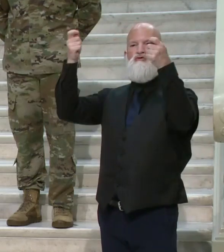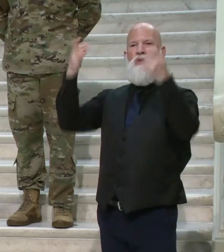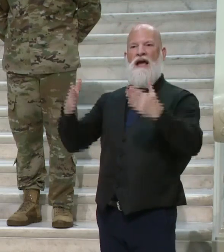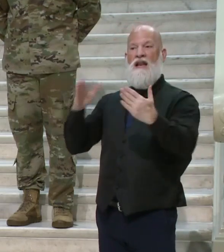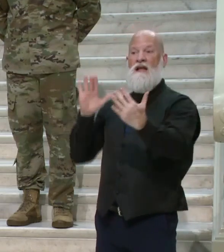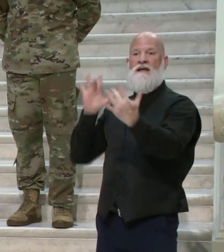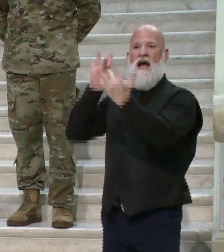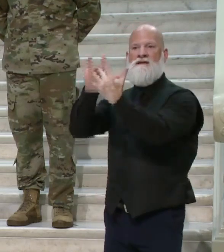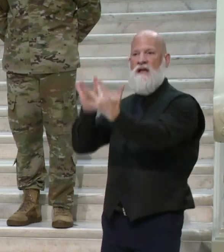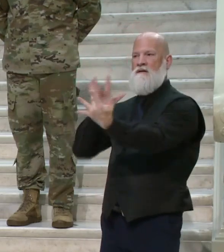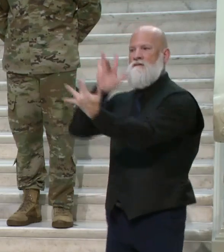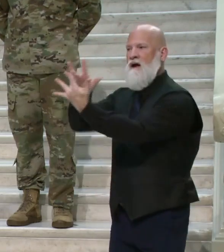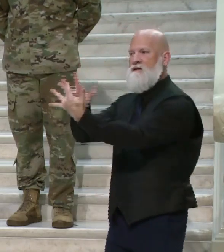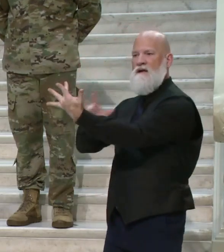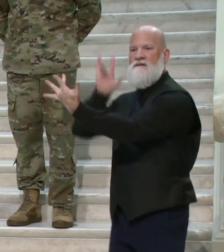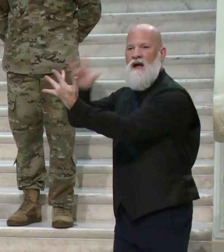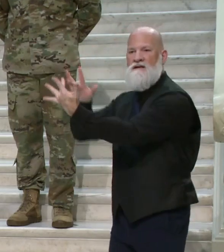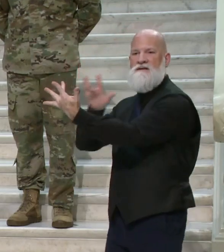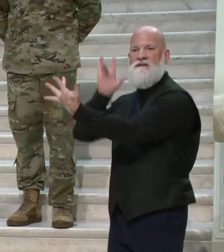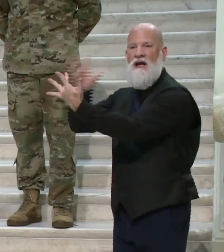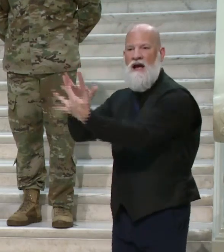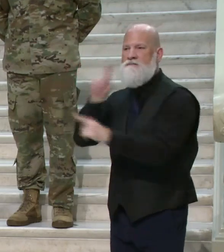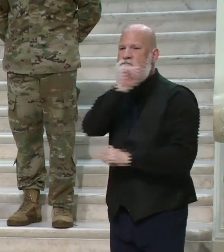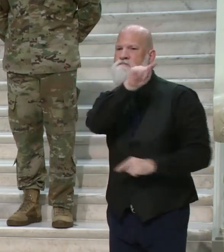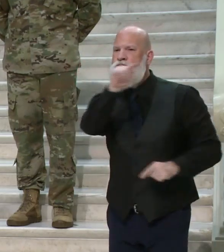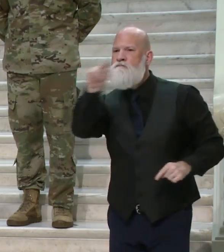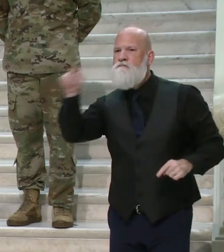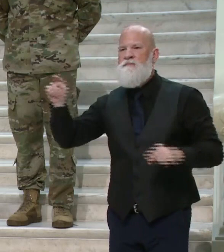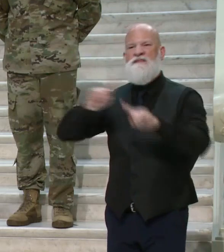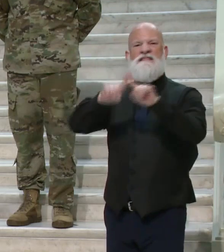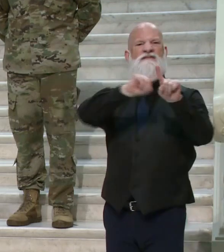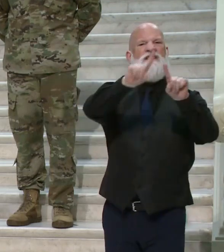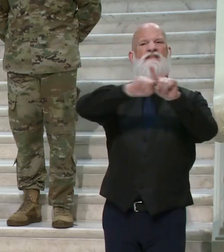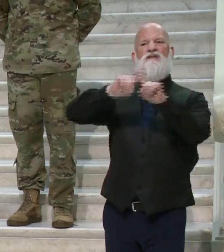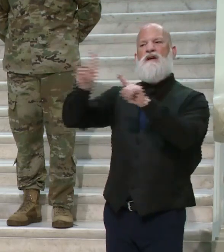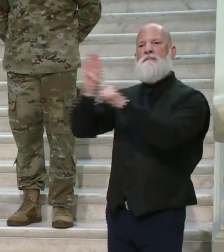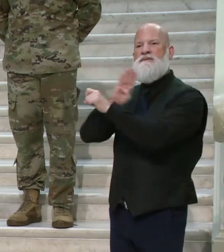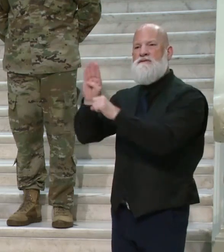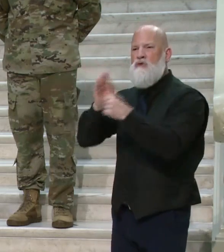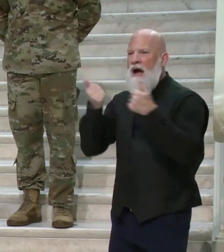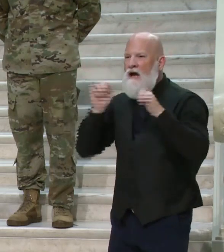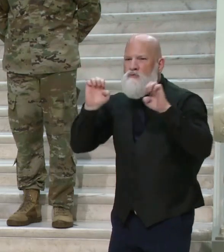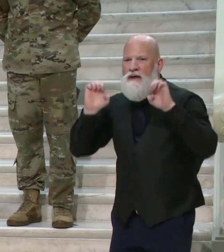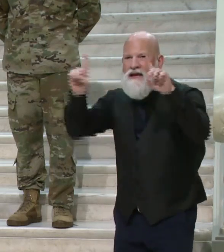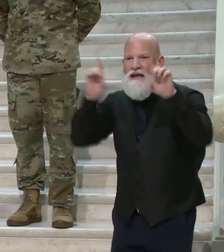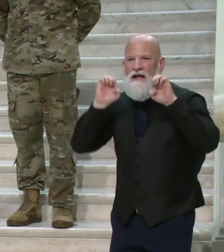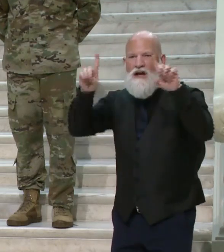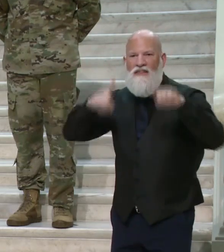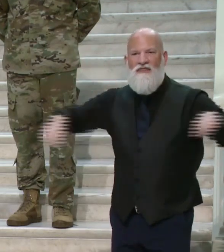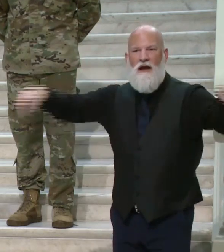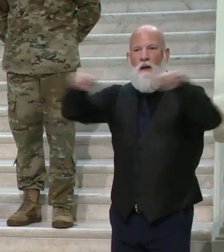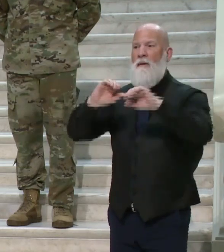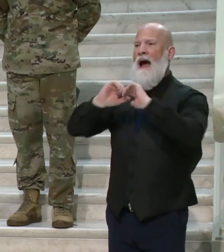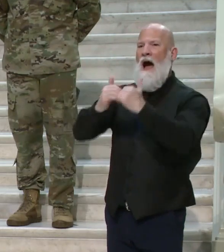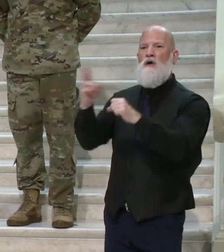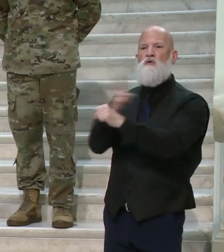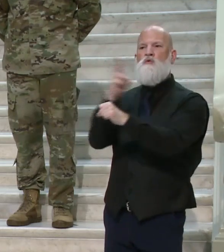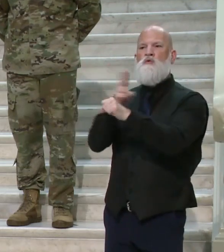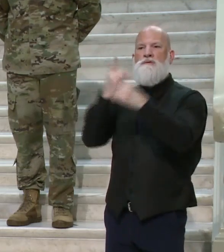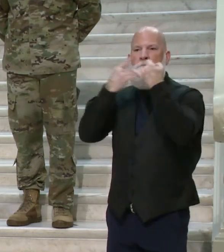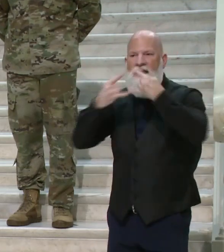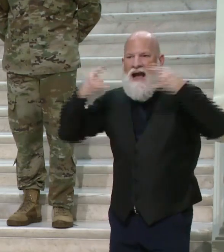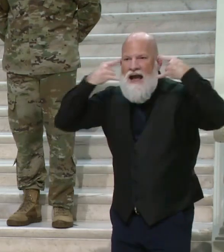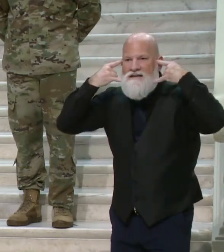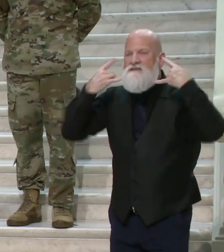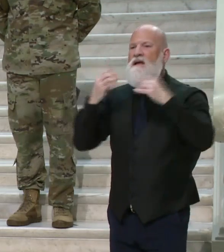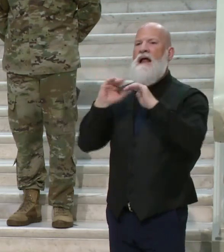work with in these factories and to educate about the use of masks, or educate about